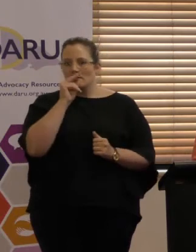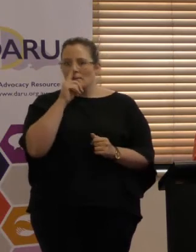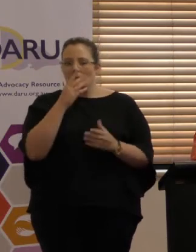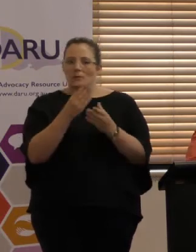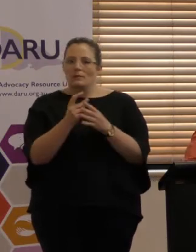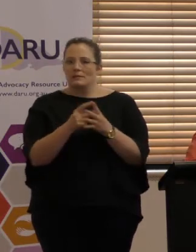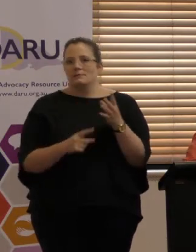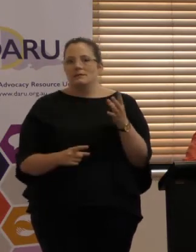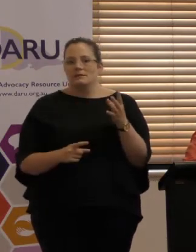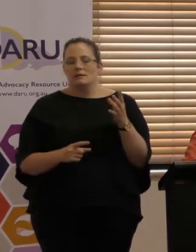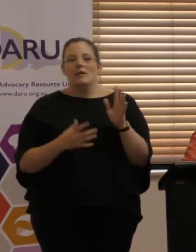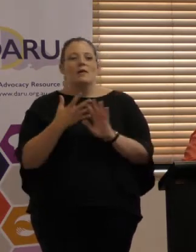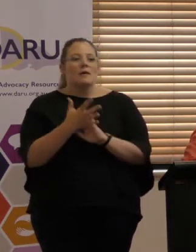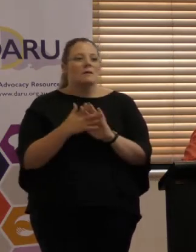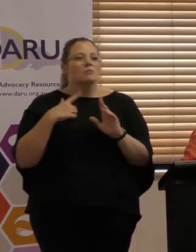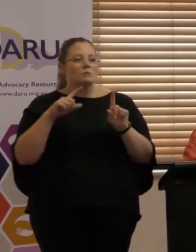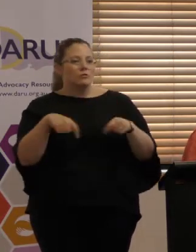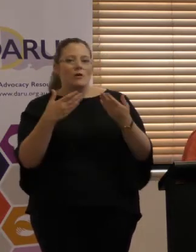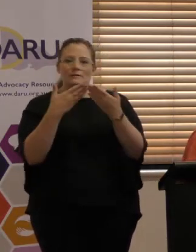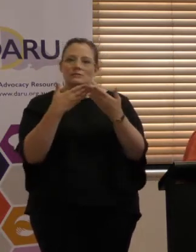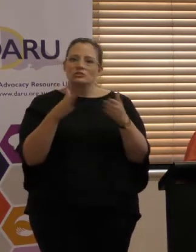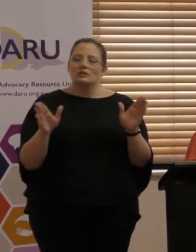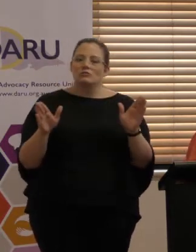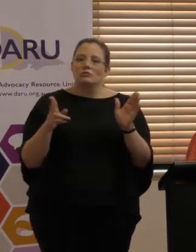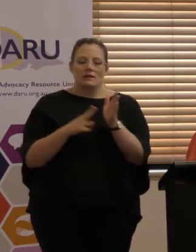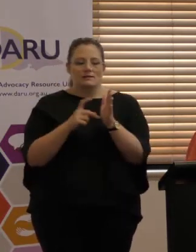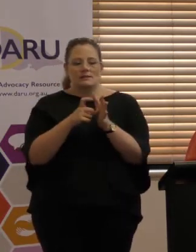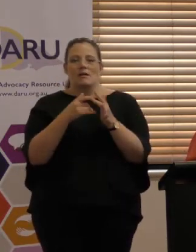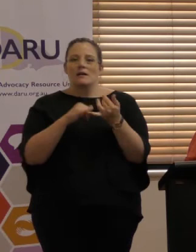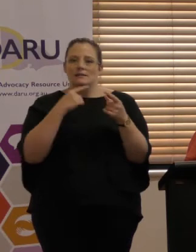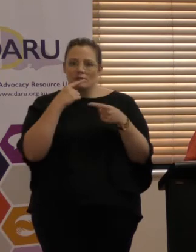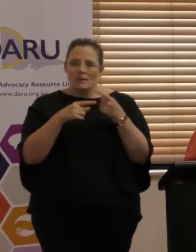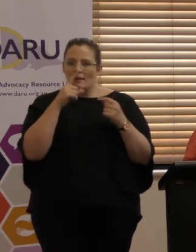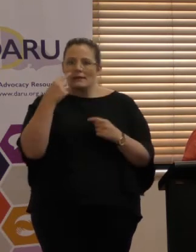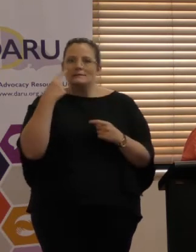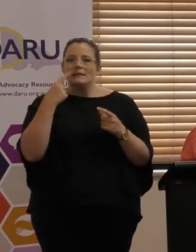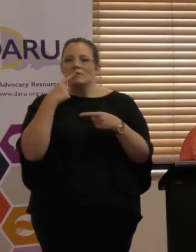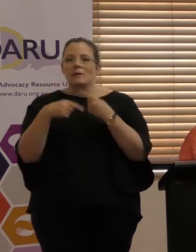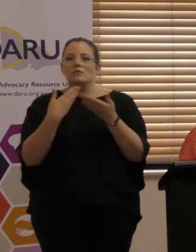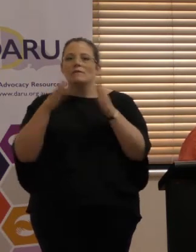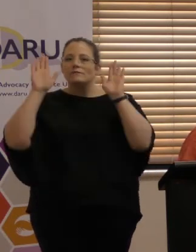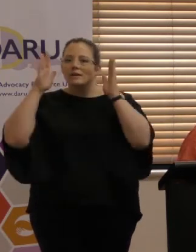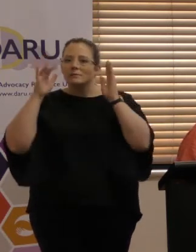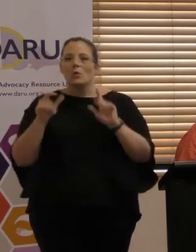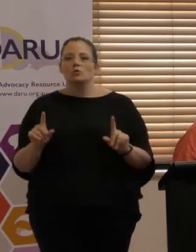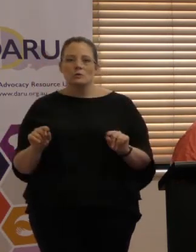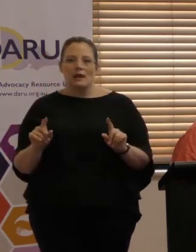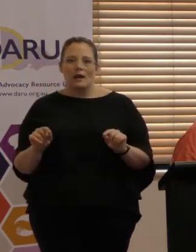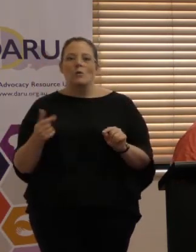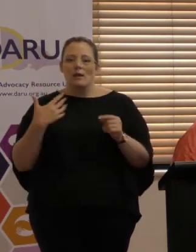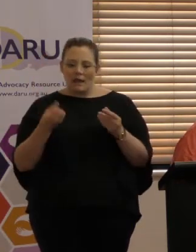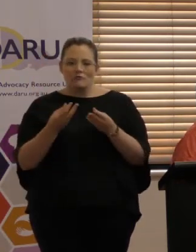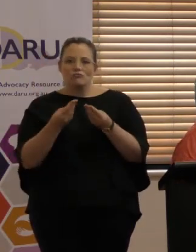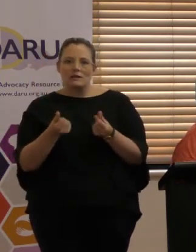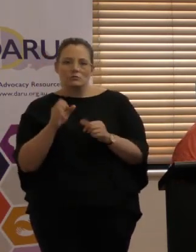just providing some general NDIS information. You can check out our Facebook and our Twitter to find some of the resources we've been developing, and also